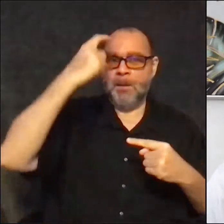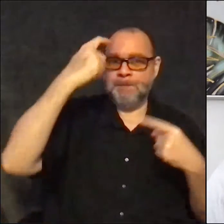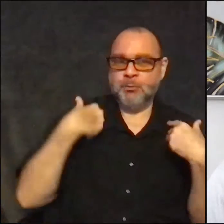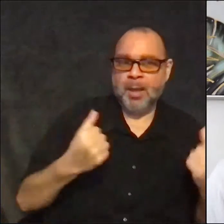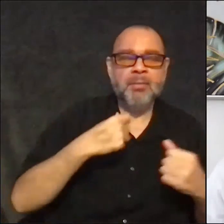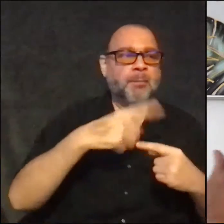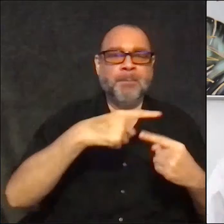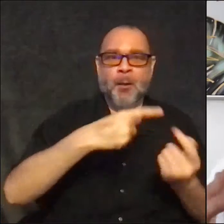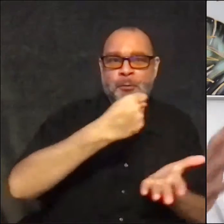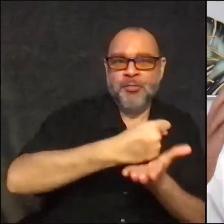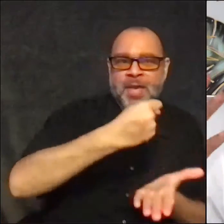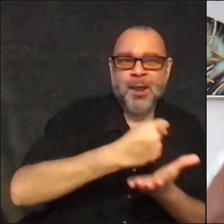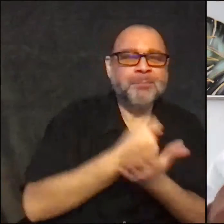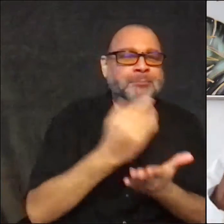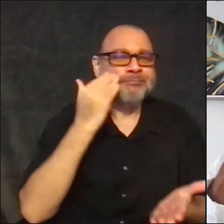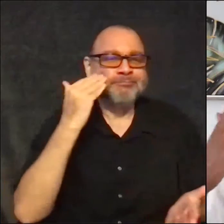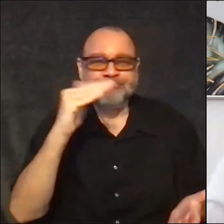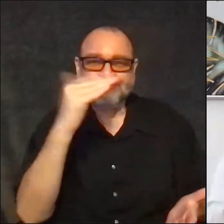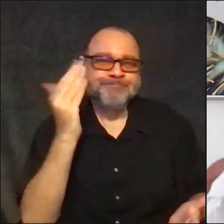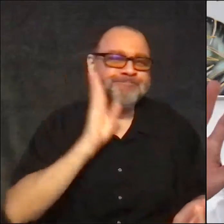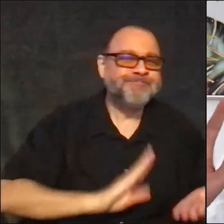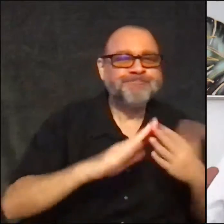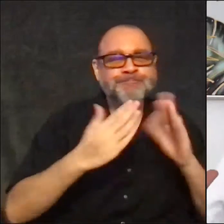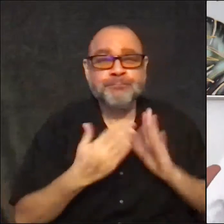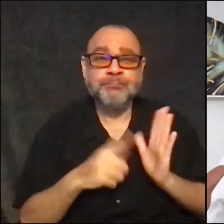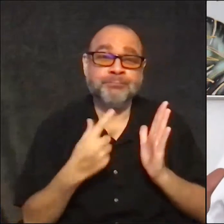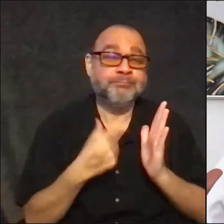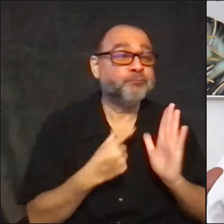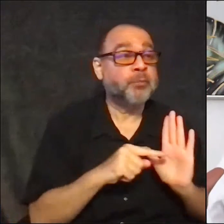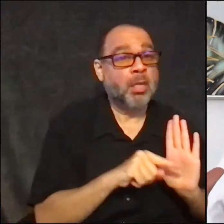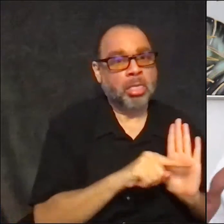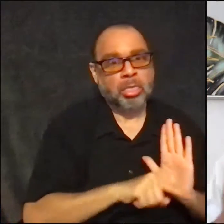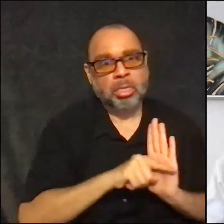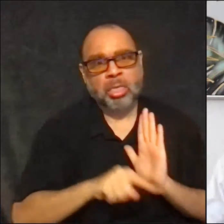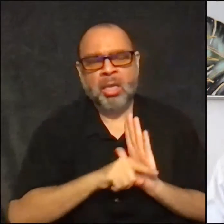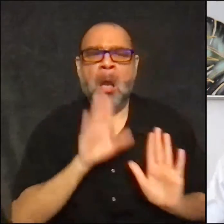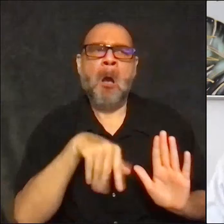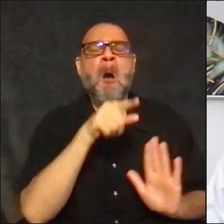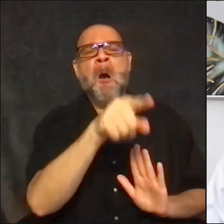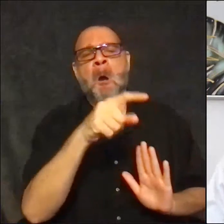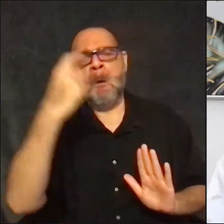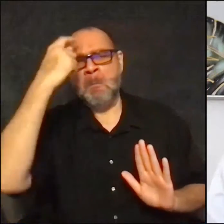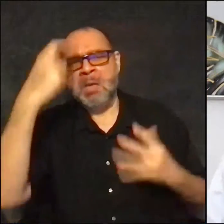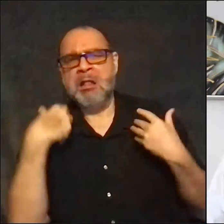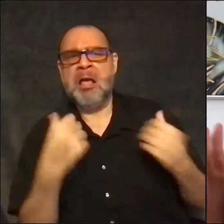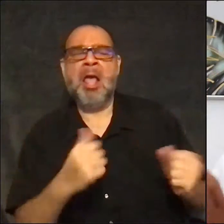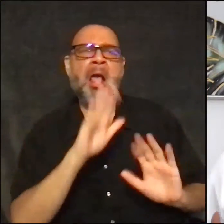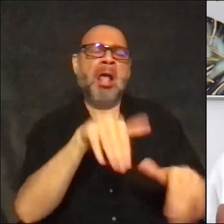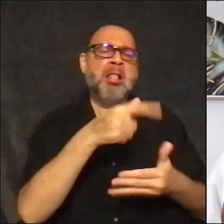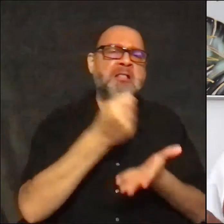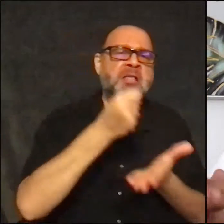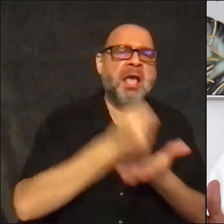heard, been around, heard, maybe even said, no judgment, around mental health in the Black and